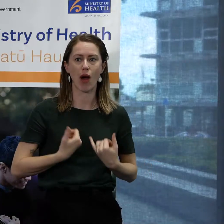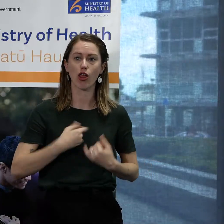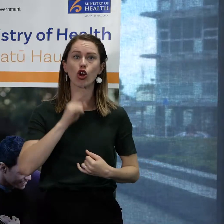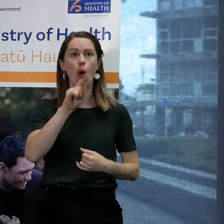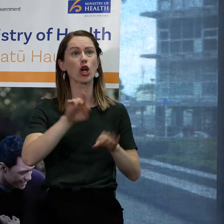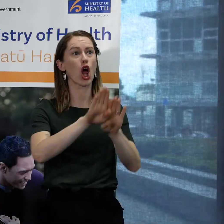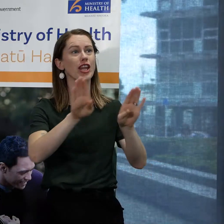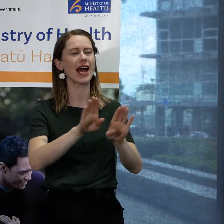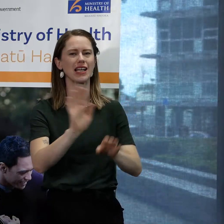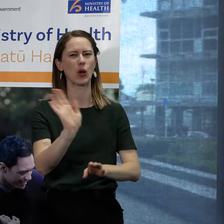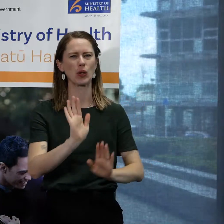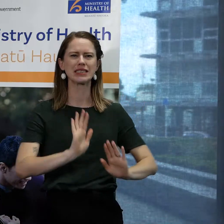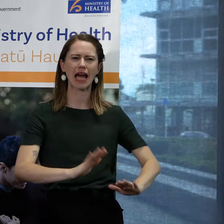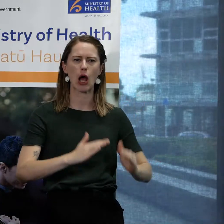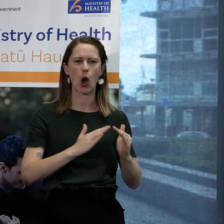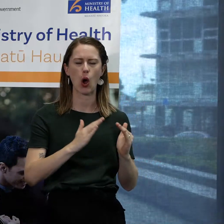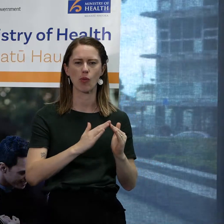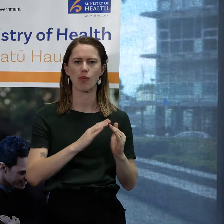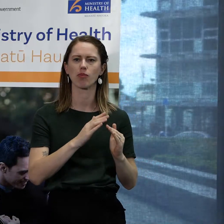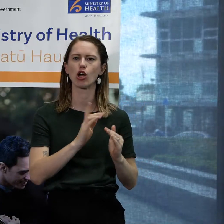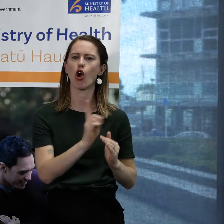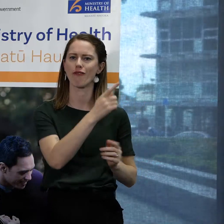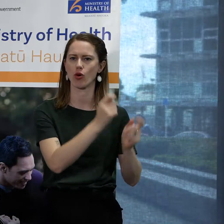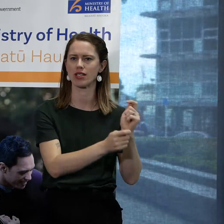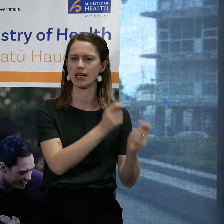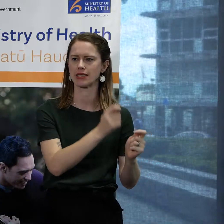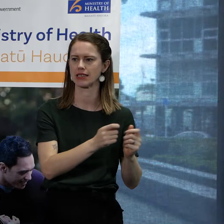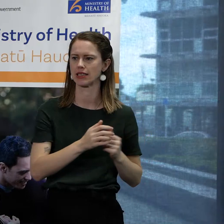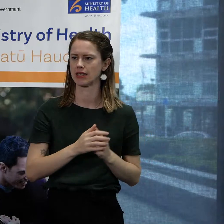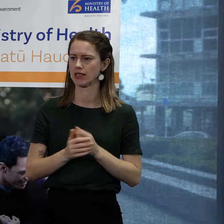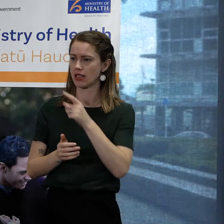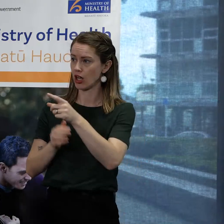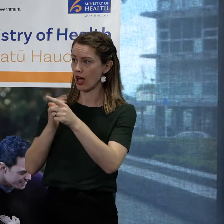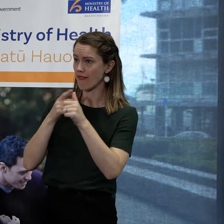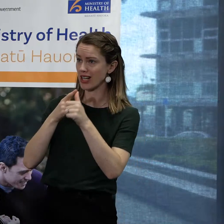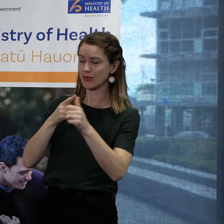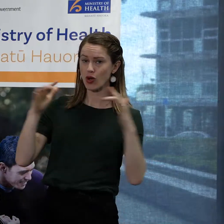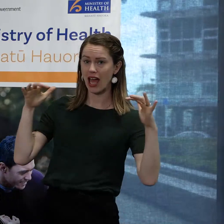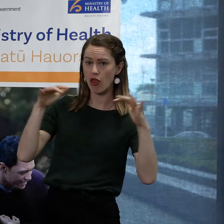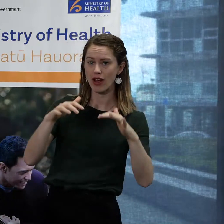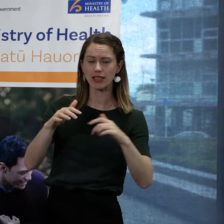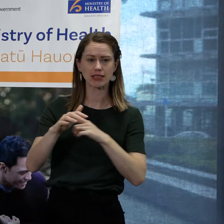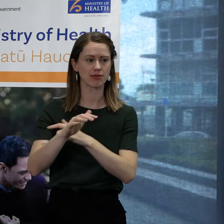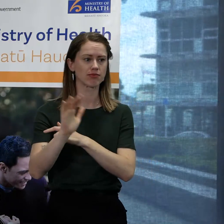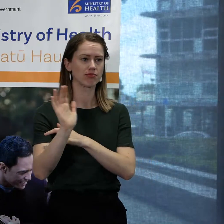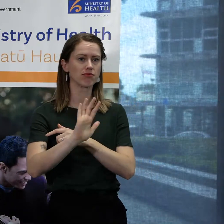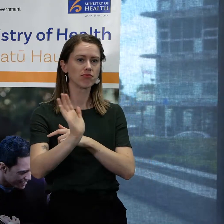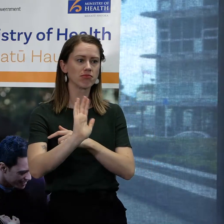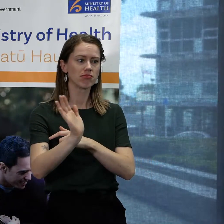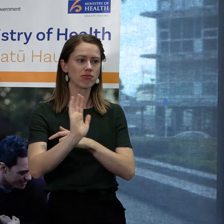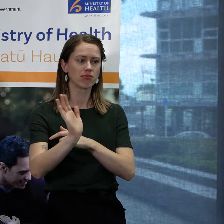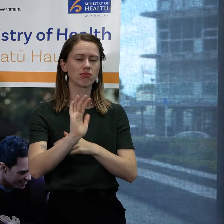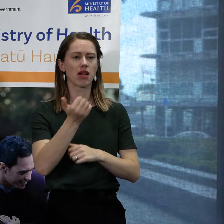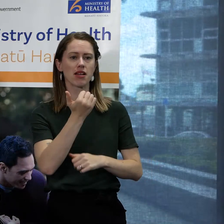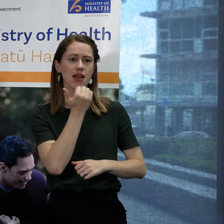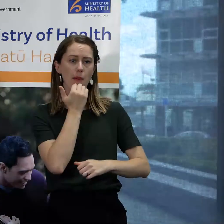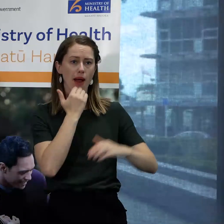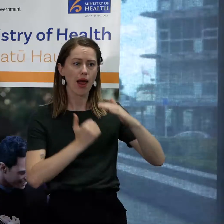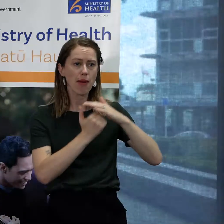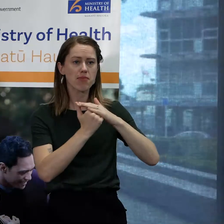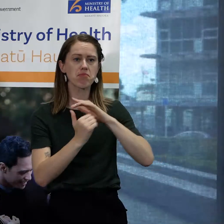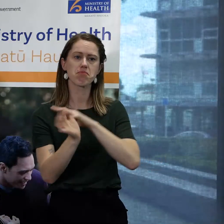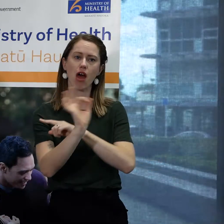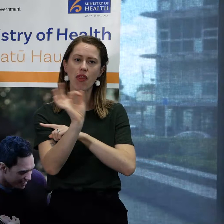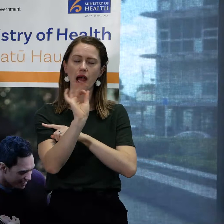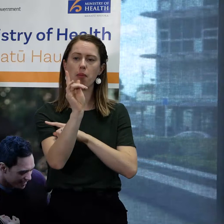holiday if you're, and get a test instead. How are you guys around gatherings? Around gatherings, no particular advice on gatherings. The most important